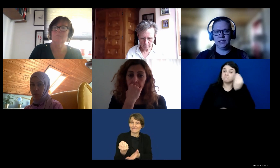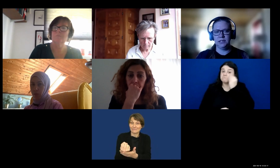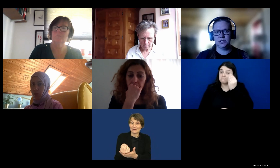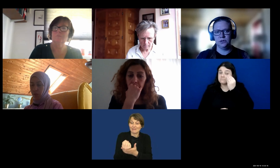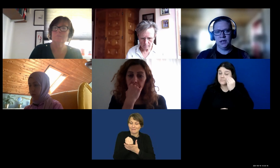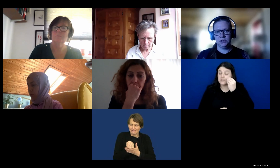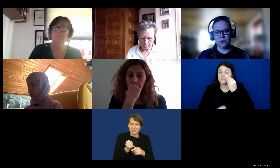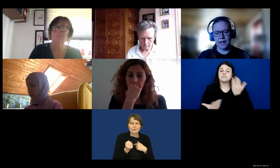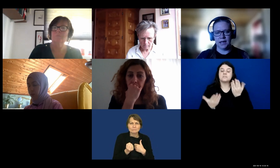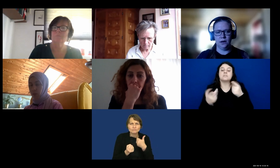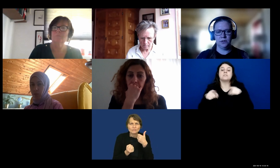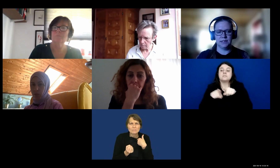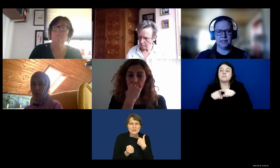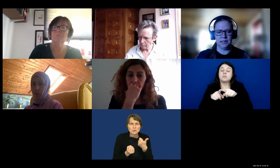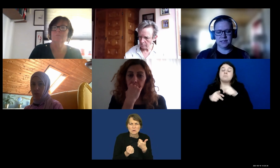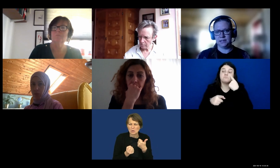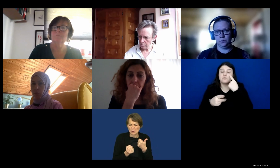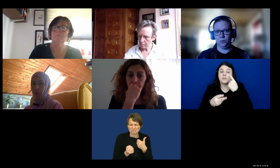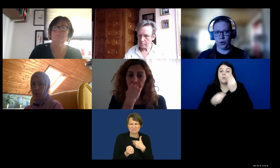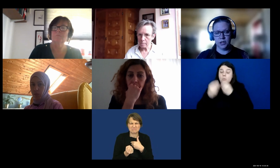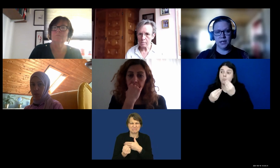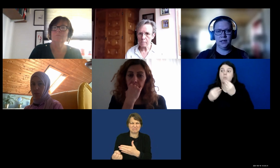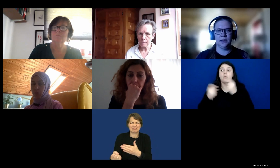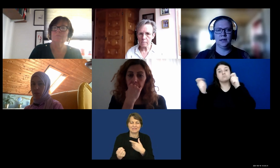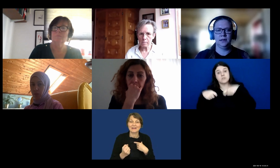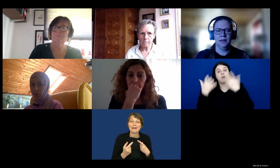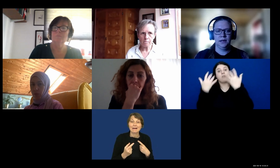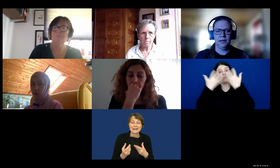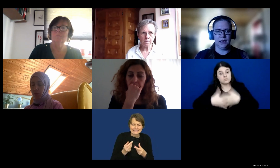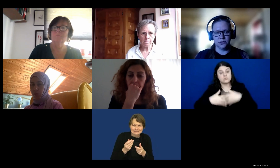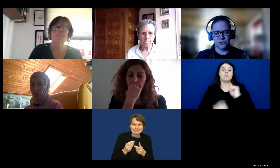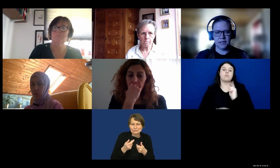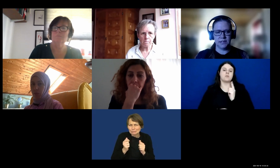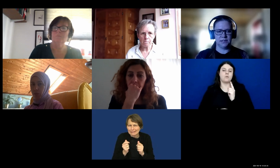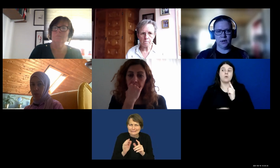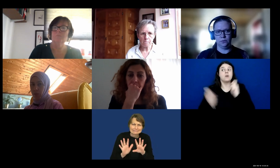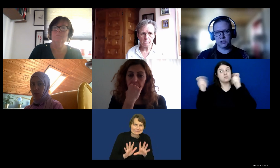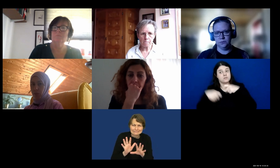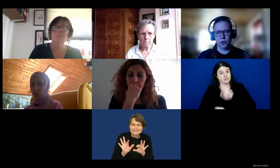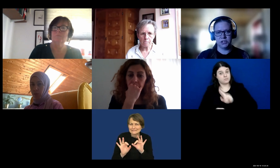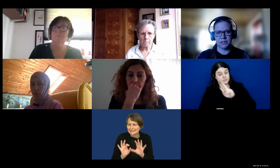and you need to try it out and see, is it working? Can I